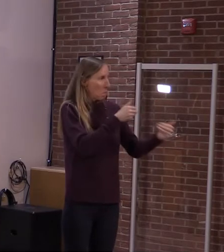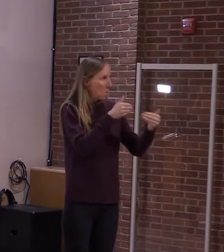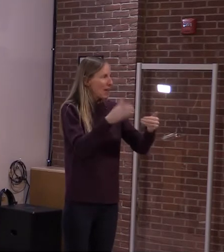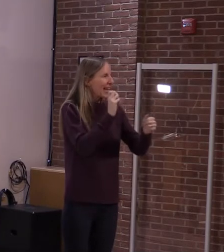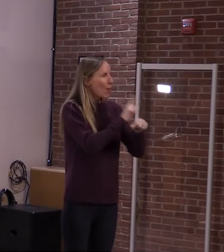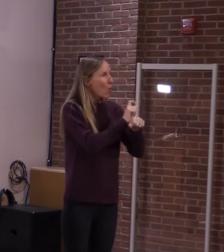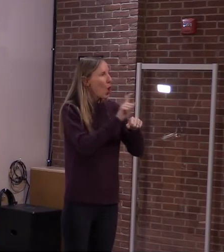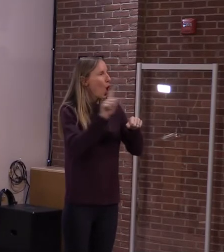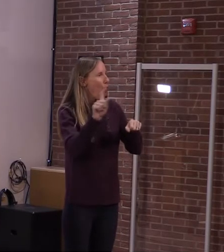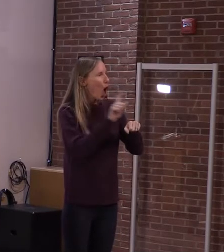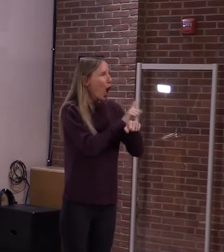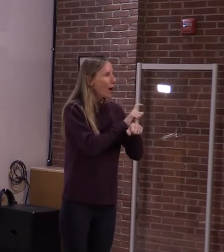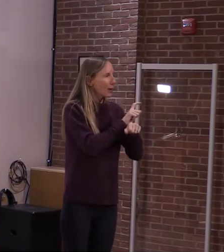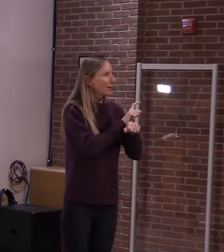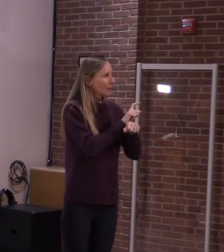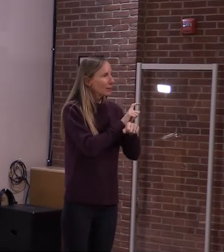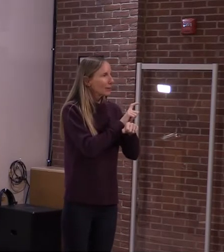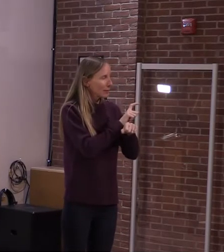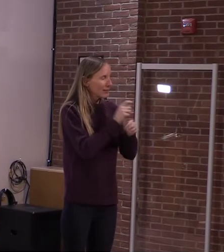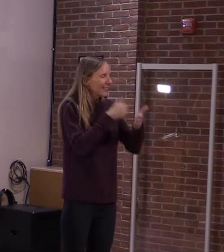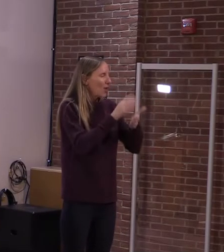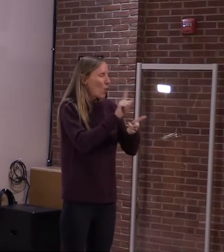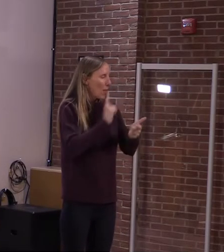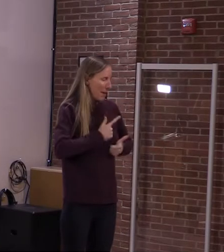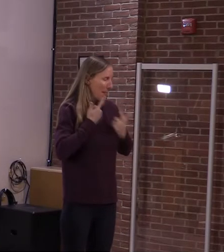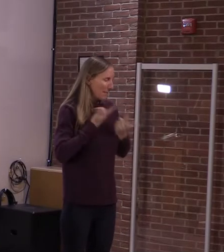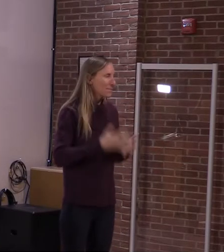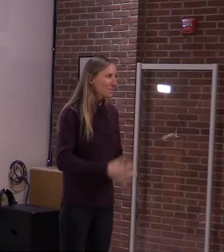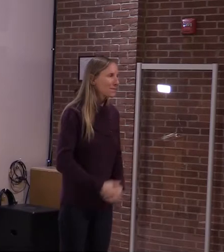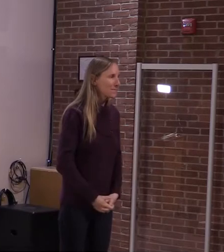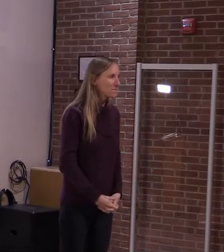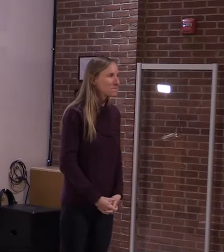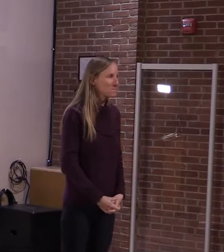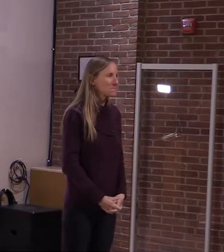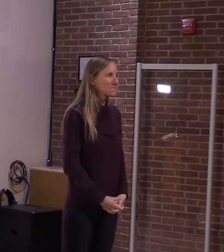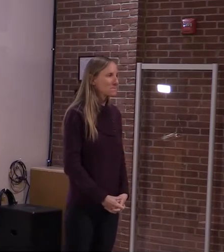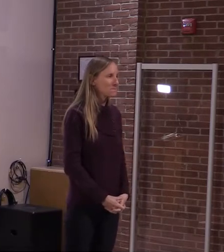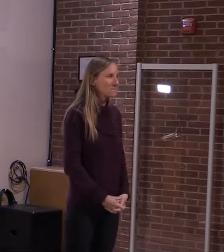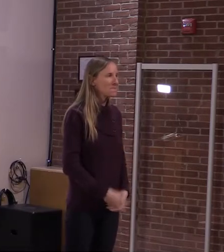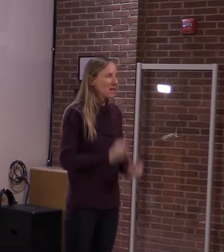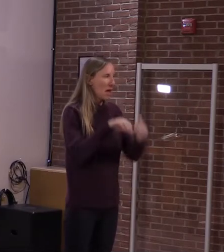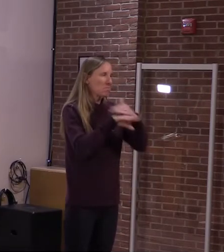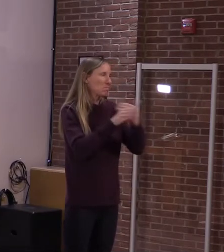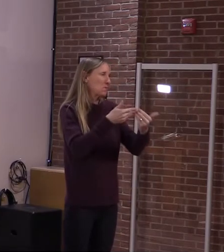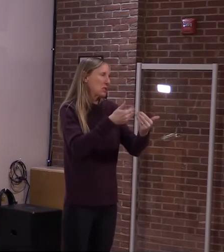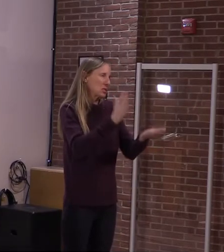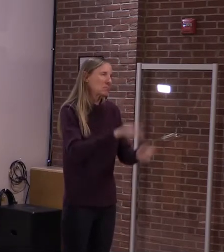close to where they live and access close to the campus.